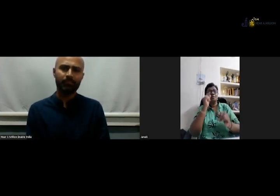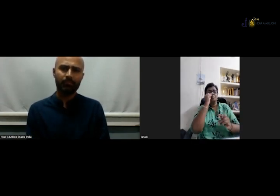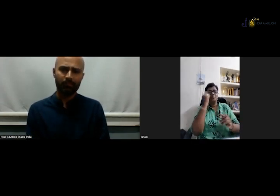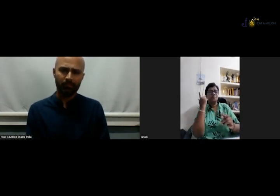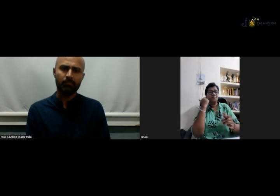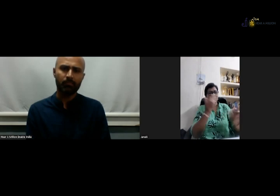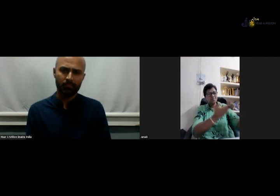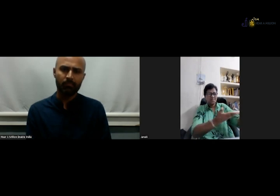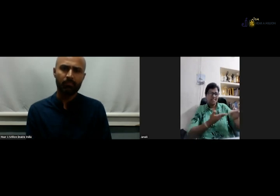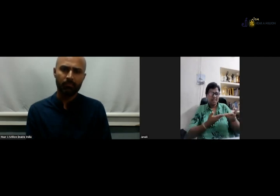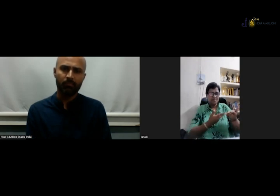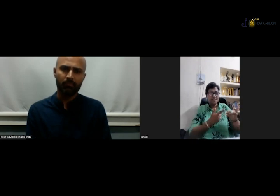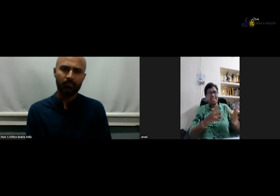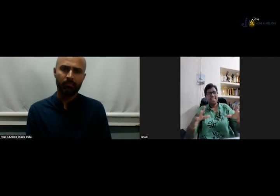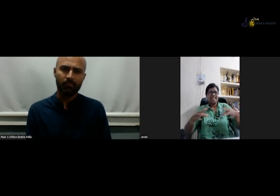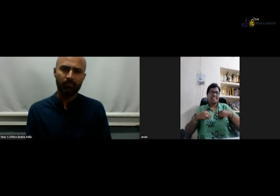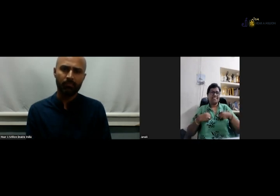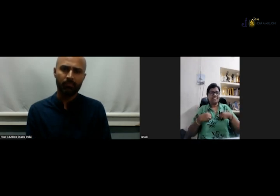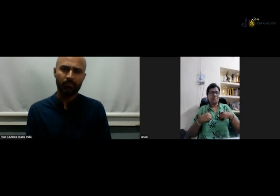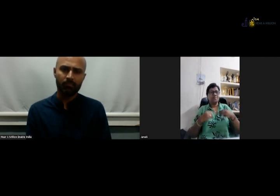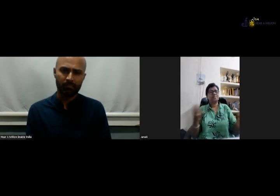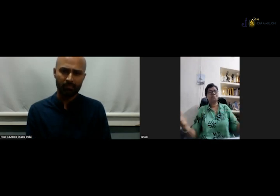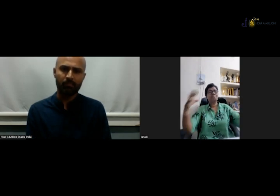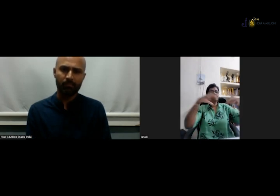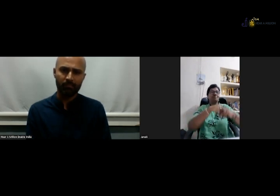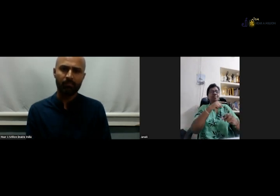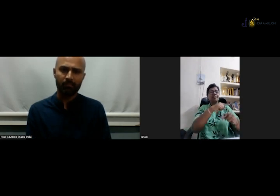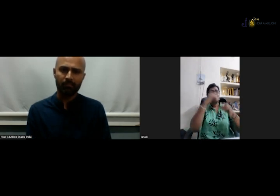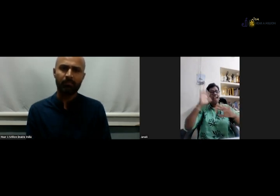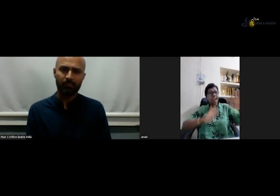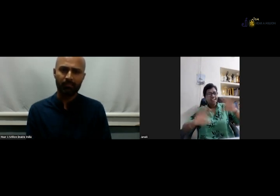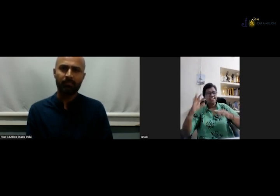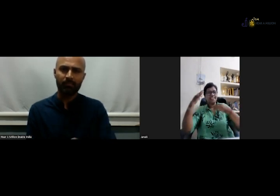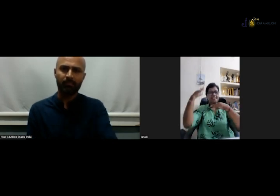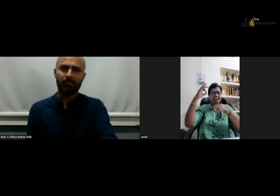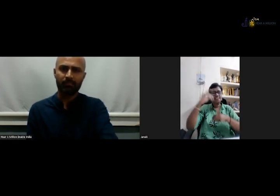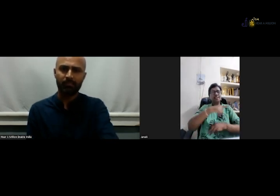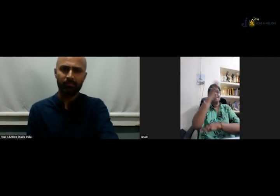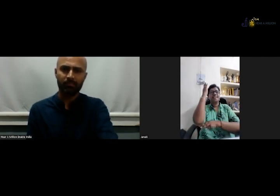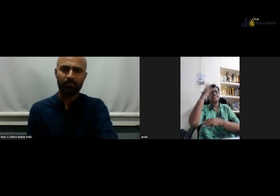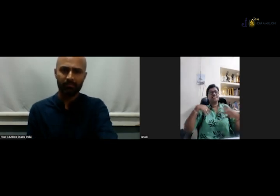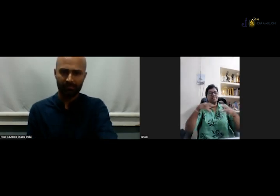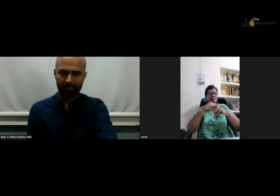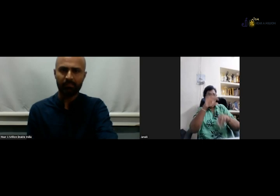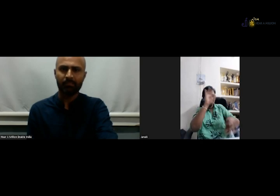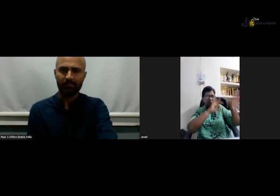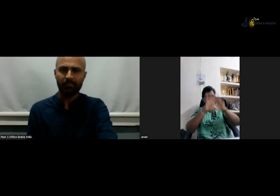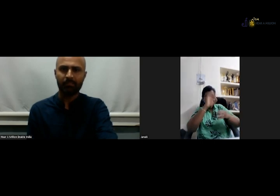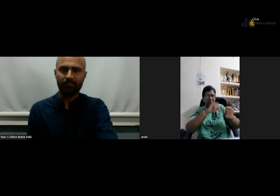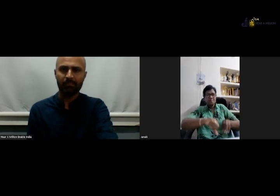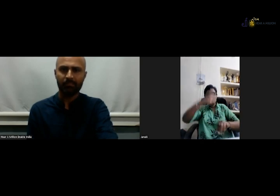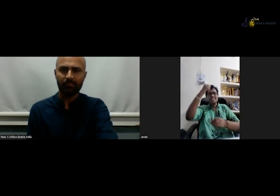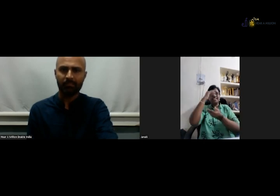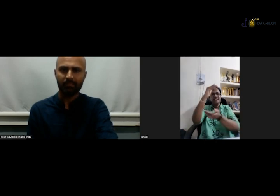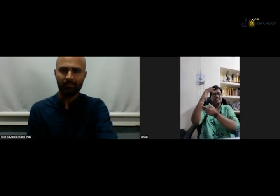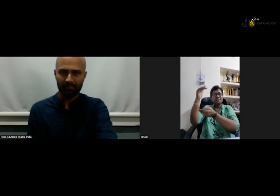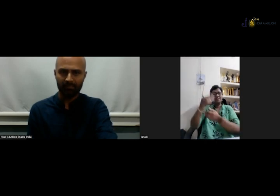aged people, so we have a Zoom session as well where we call Sudamni. So Sudamni accepted our request,